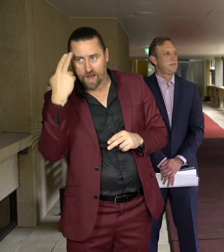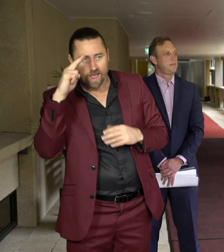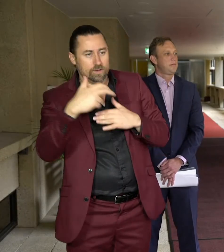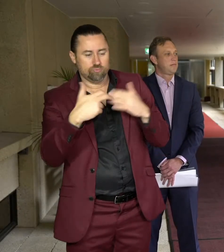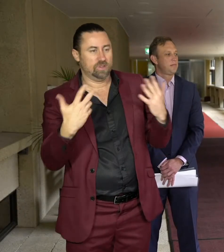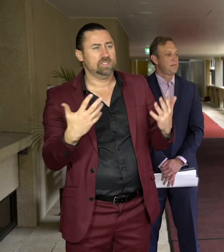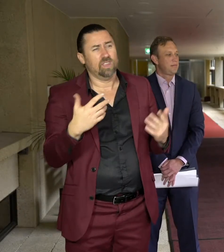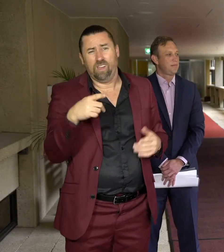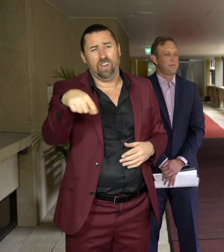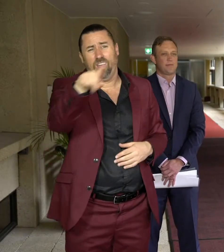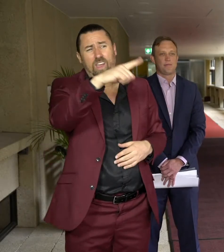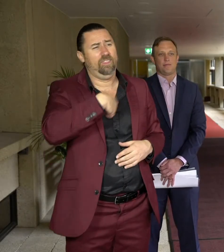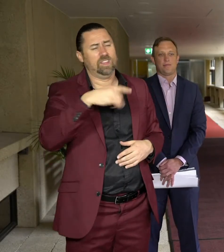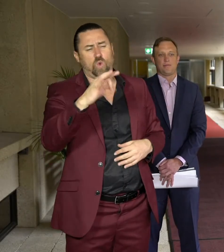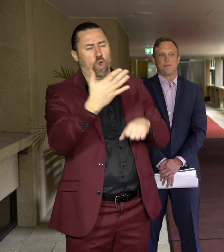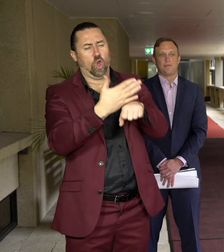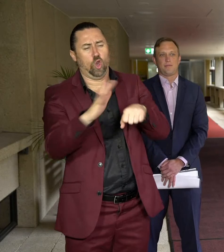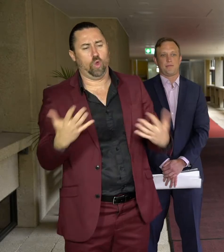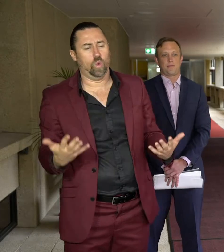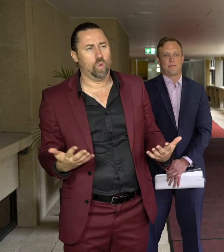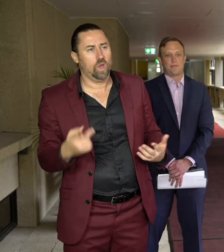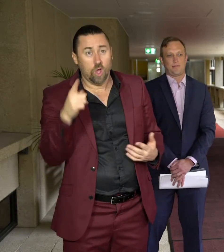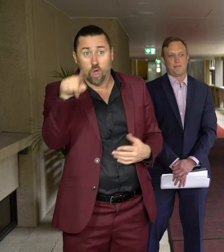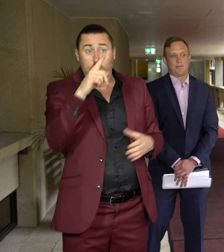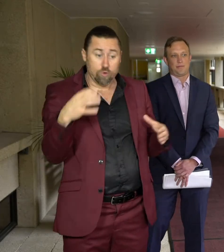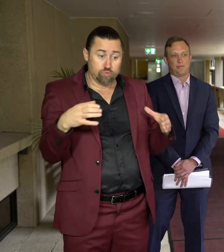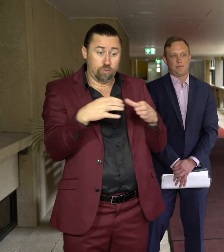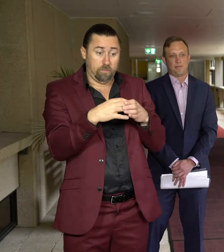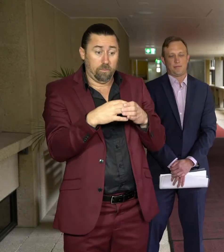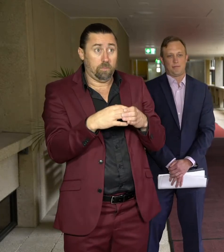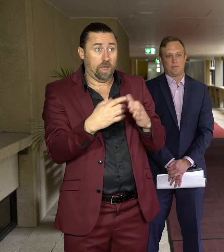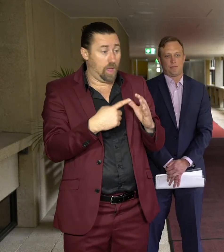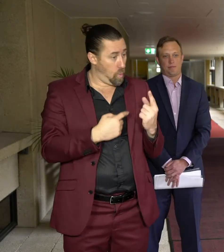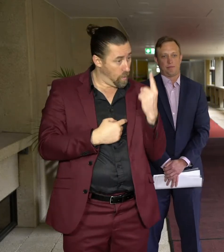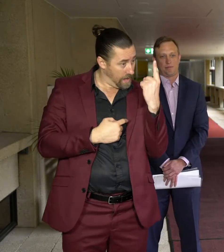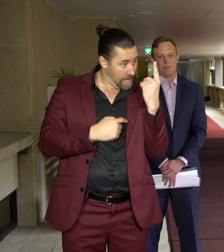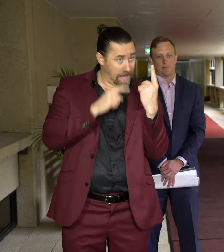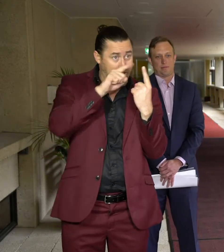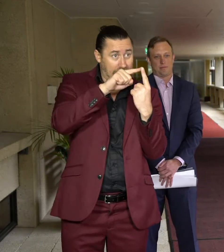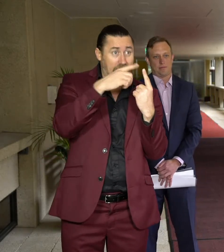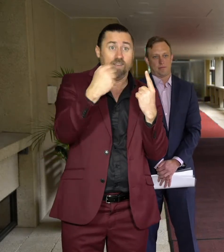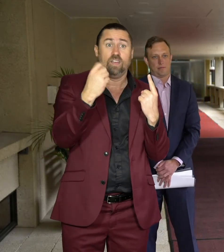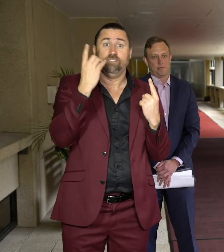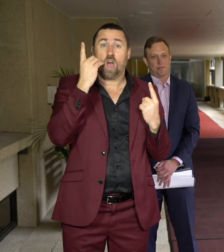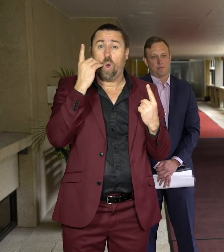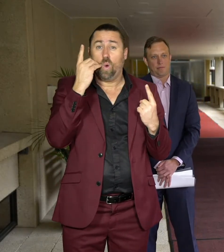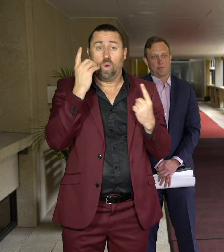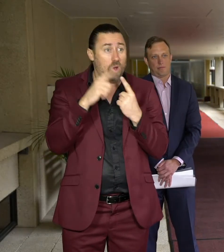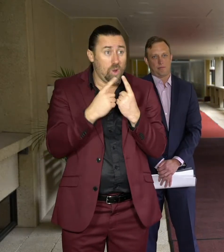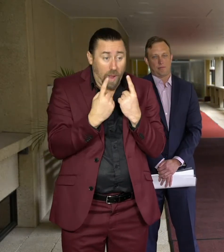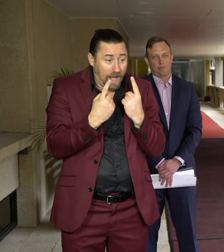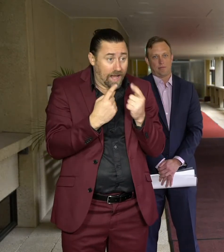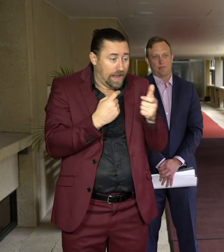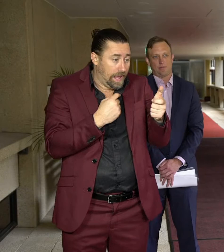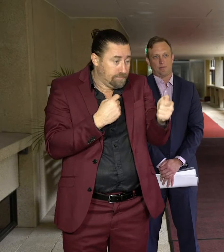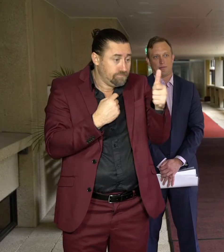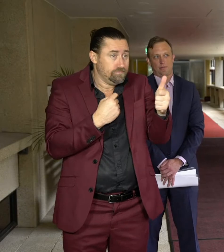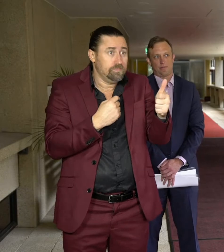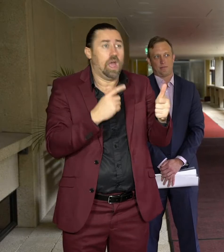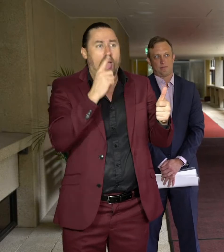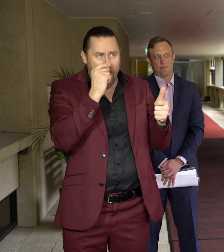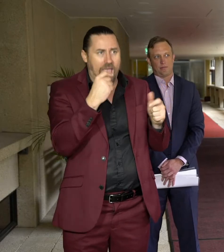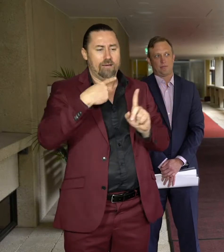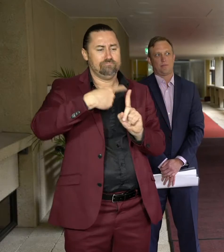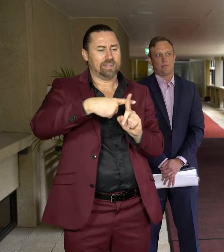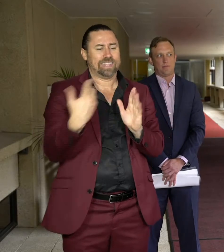this for a while now, if you're going in with a group, as long as one person in that group has a phone that can scan, they can check